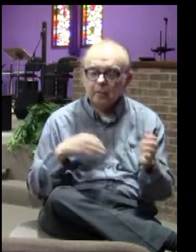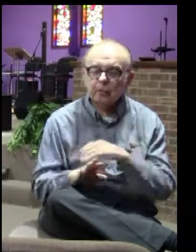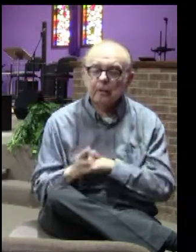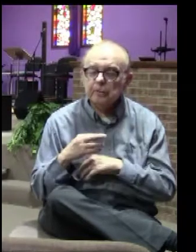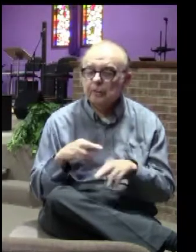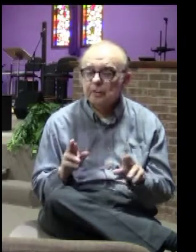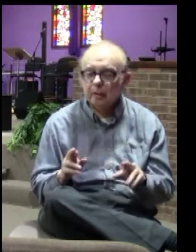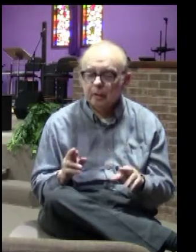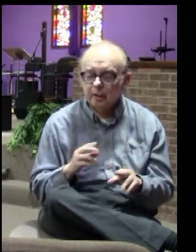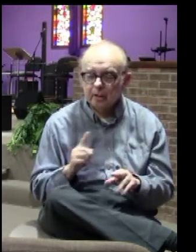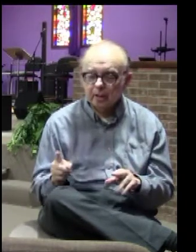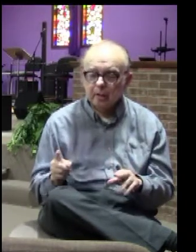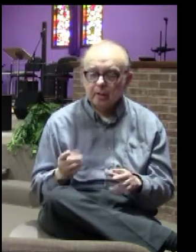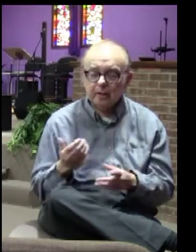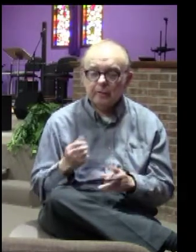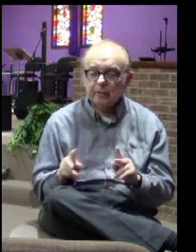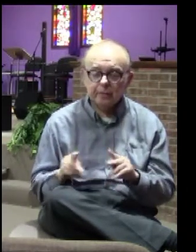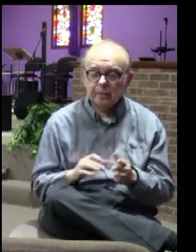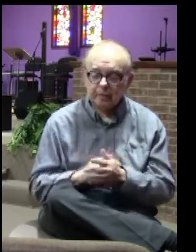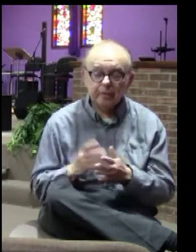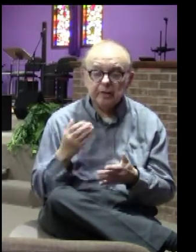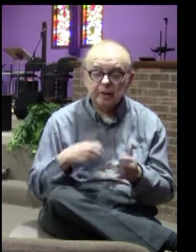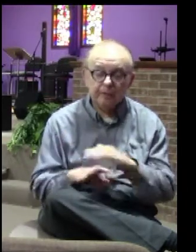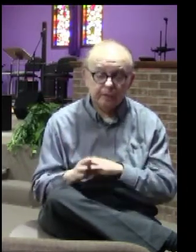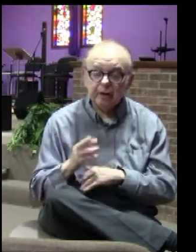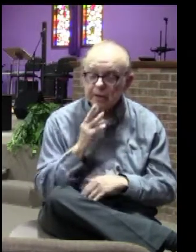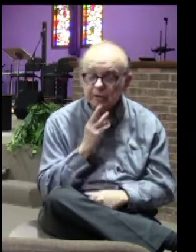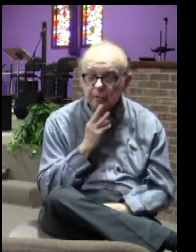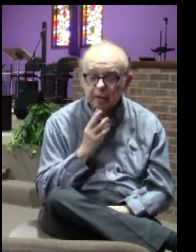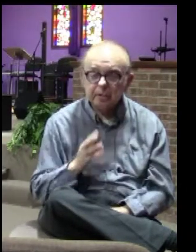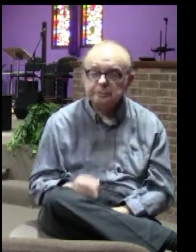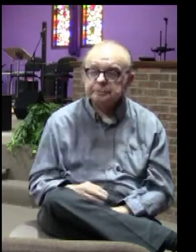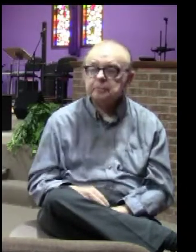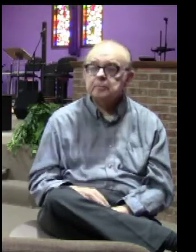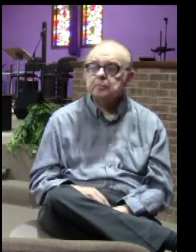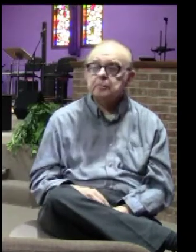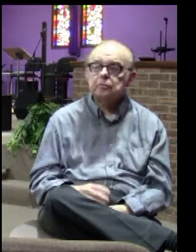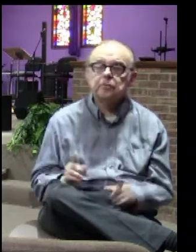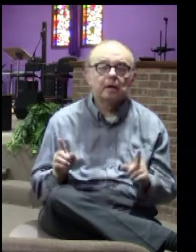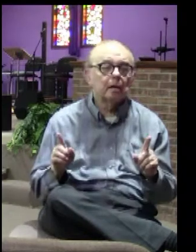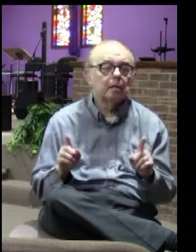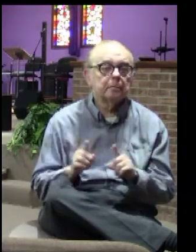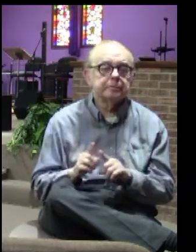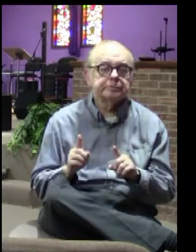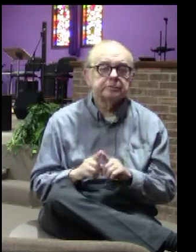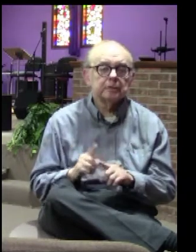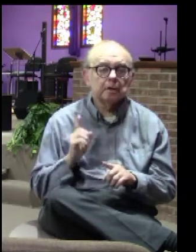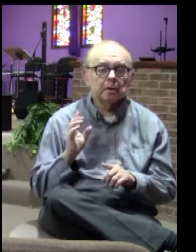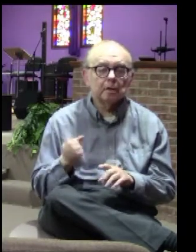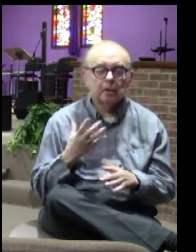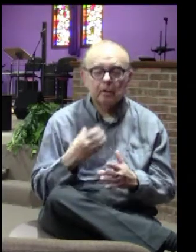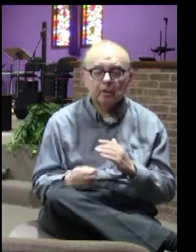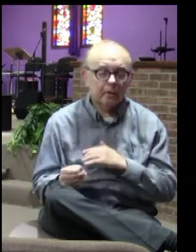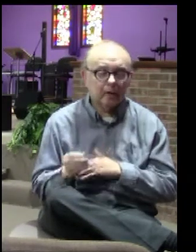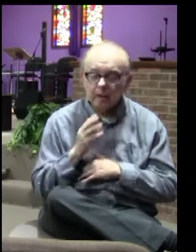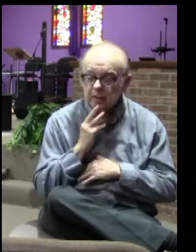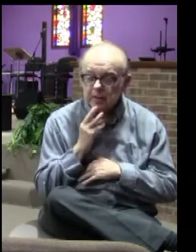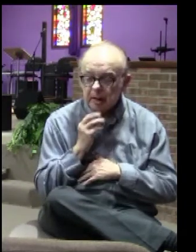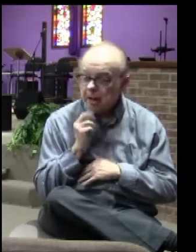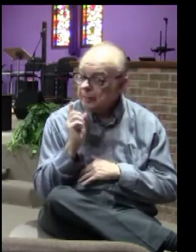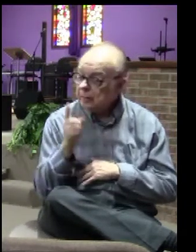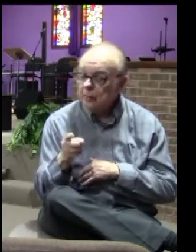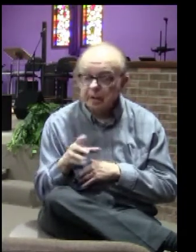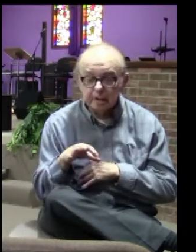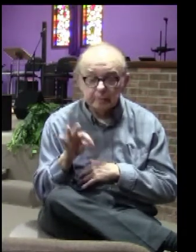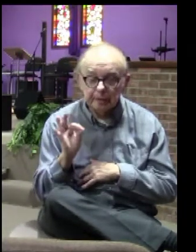the river. There was a few that didn't make it, they went in. And it was like, you got to get yourself out, because I'm not coming in after